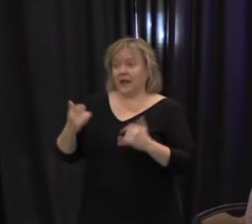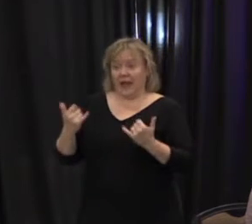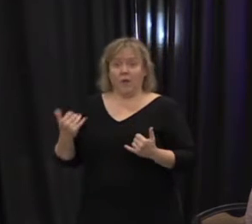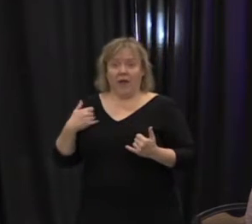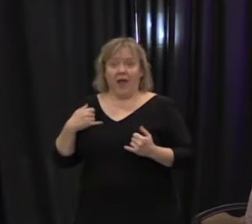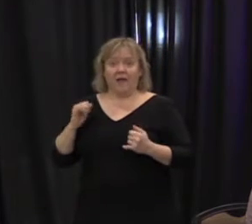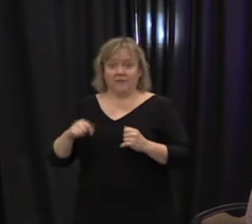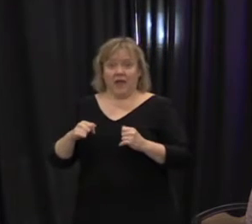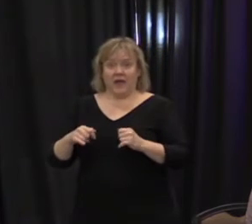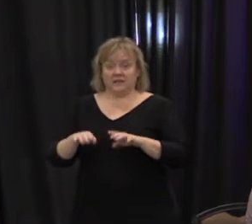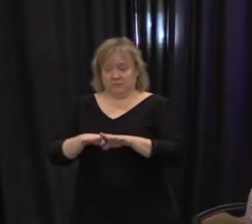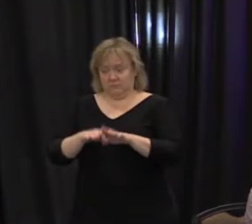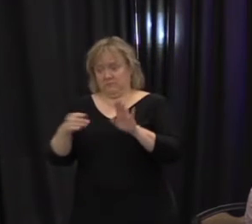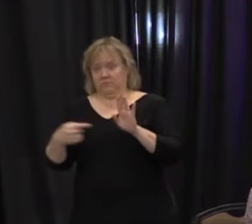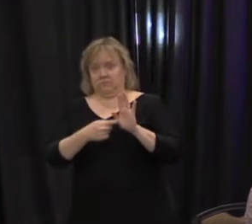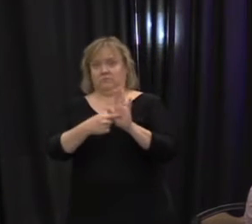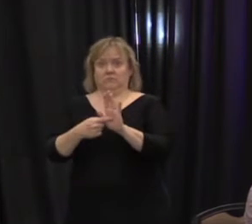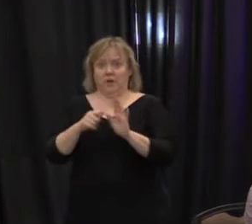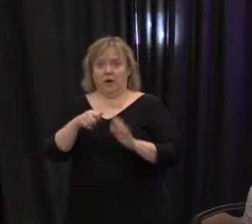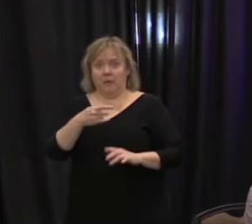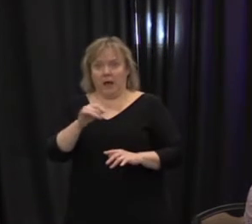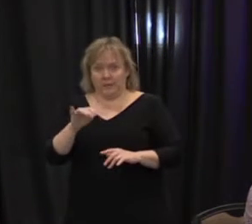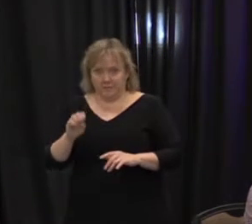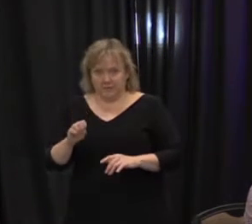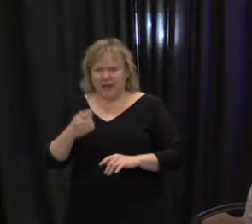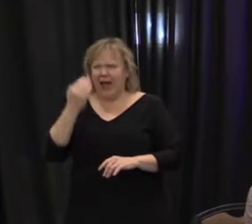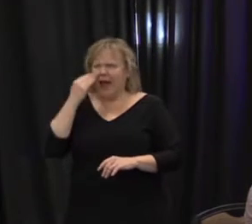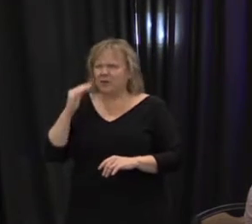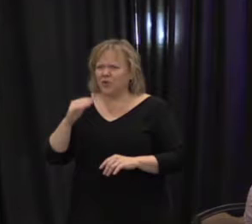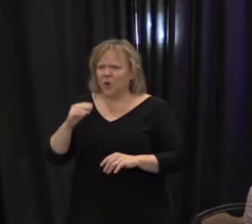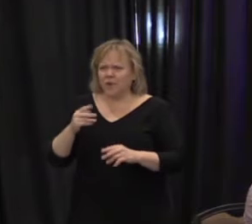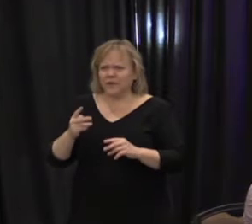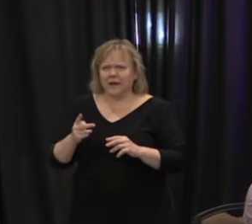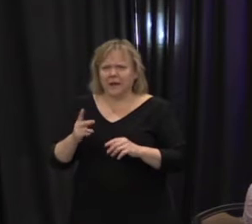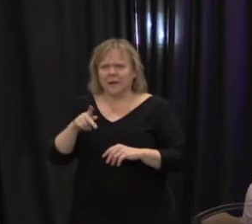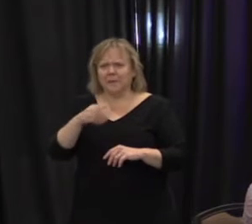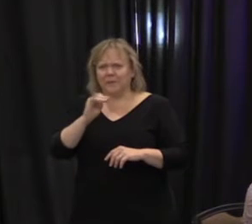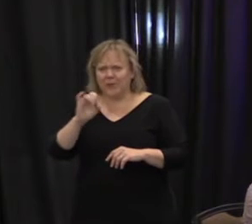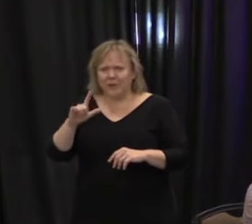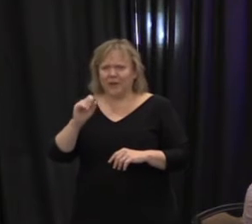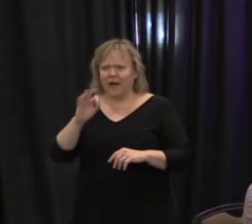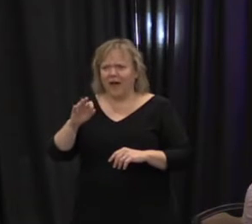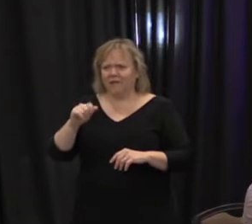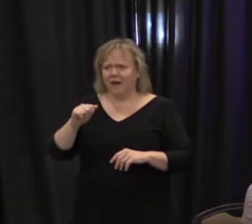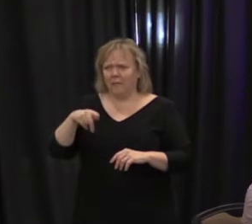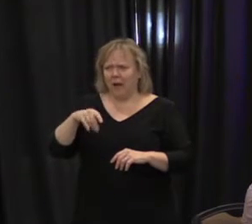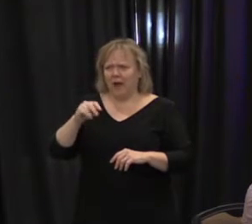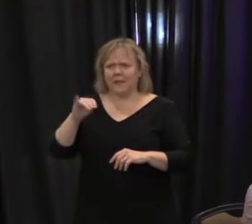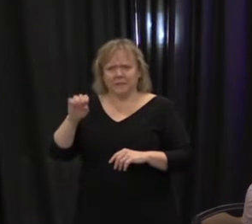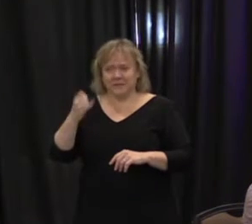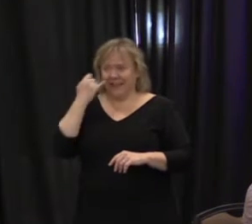But I want to emphasize the word "an." I don't know the plural of apocalypse. Are there any Buffy fans out there? Did we ever sort that out?